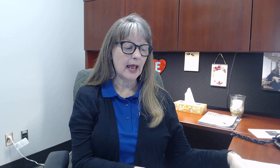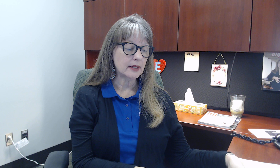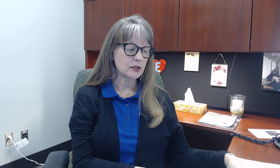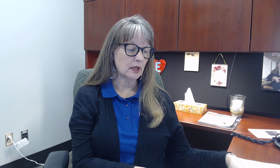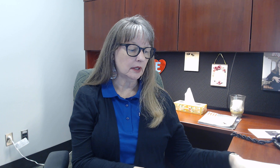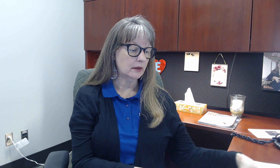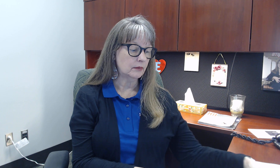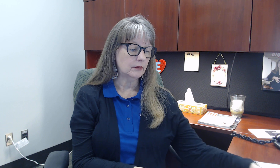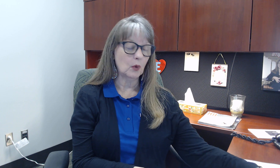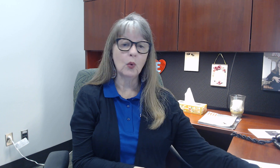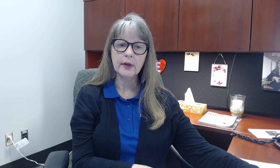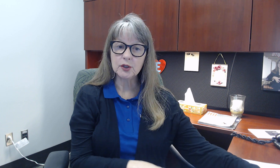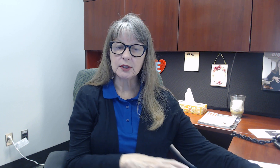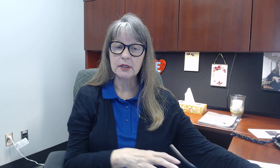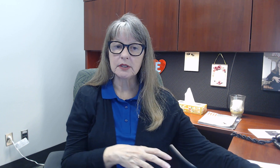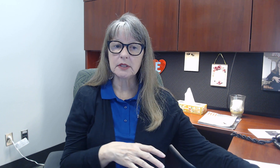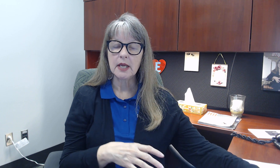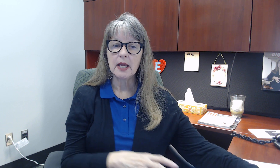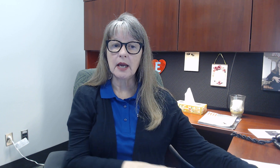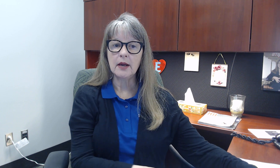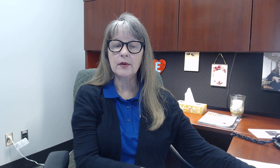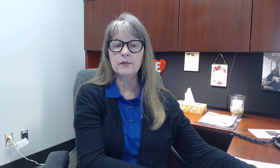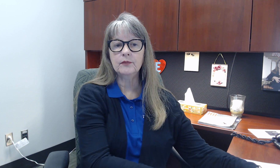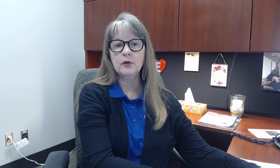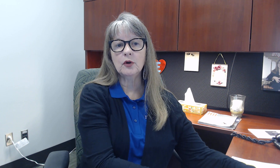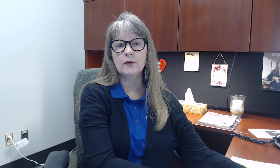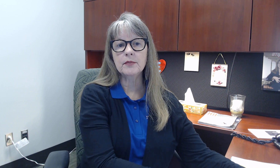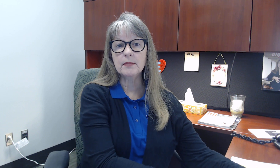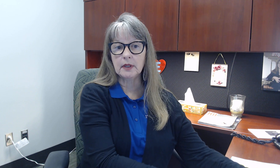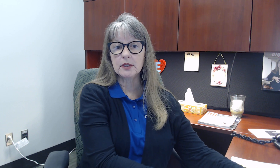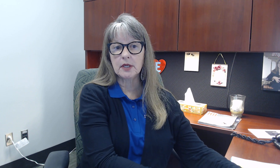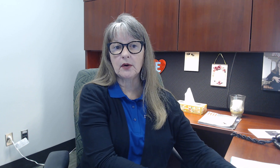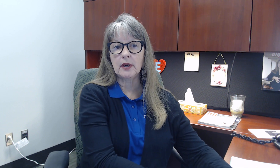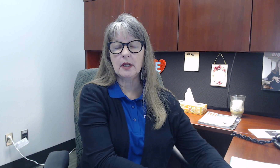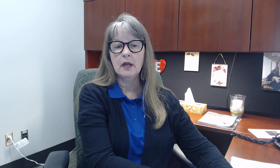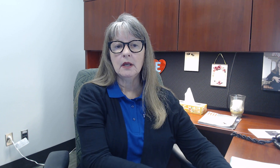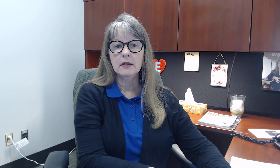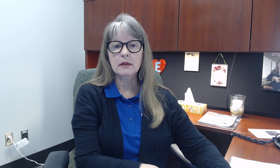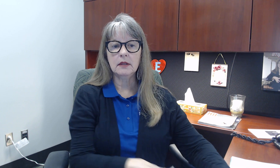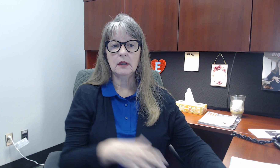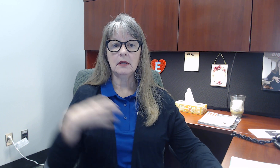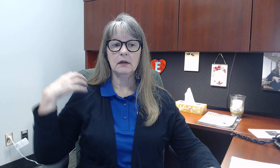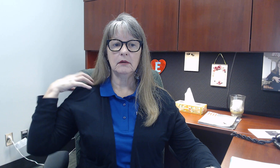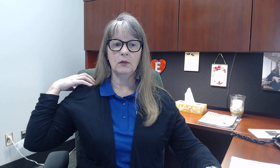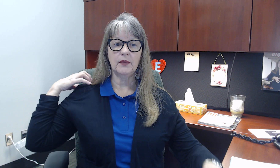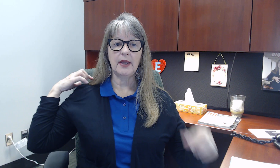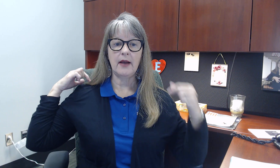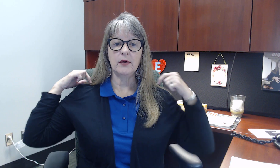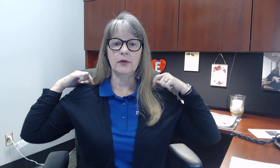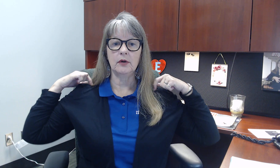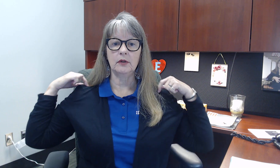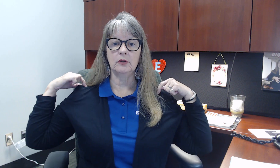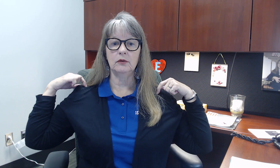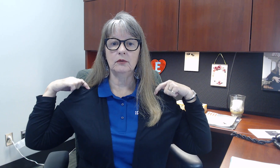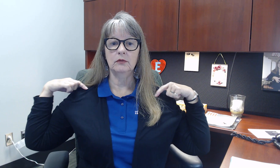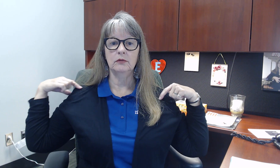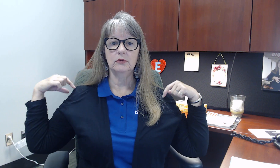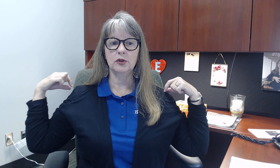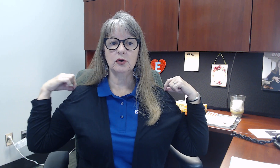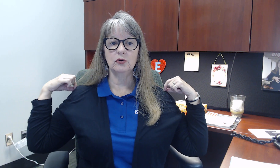its origins, you know, from the military. What they have on their little